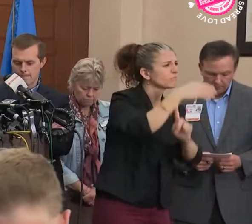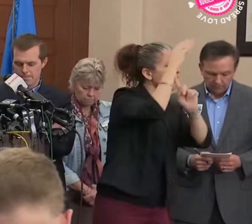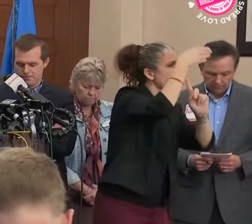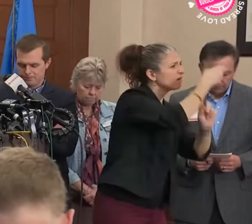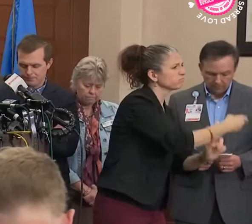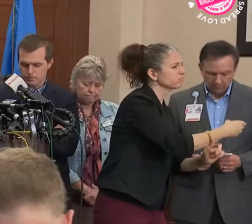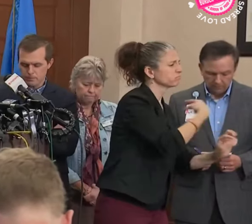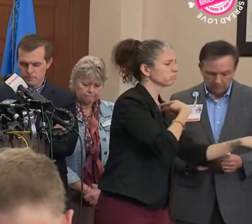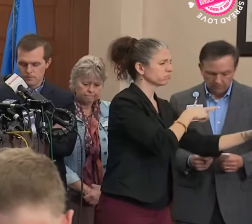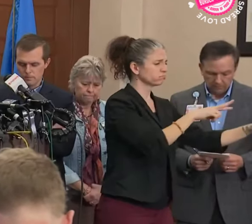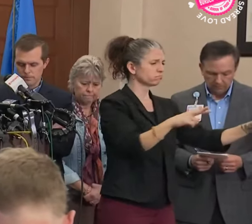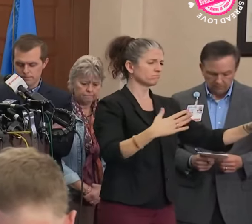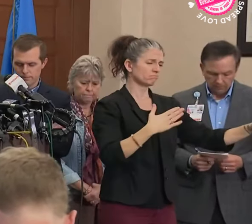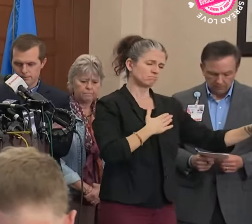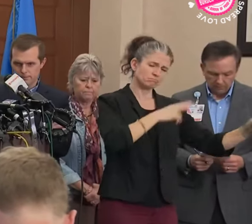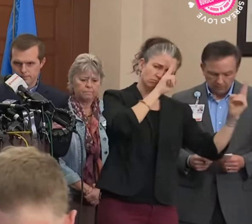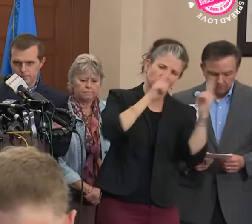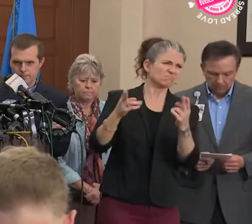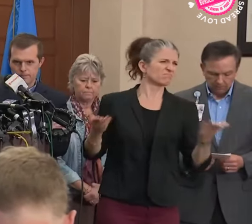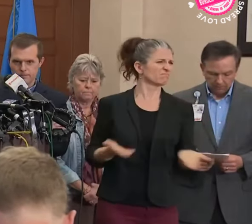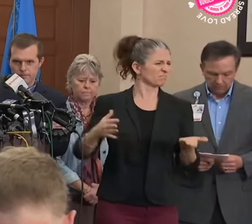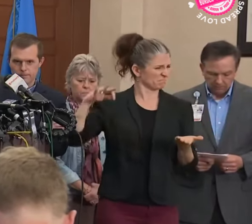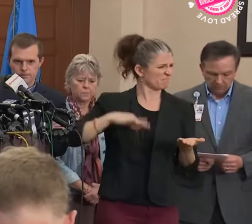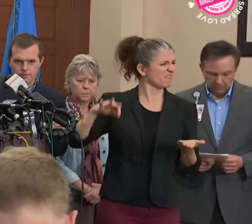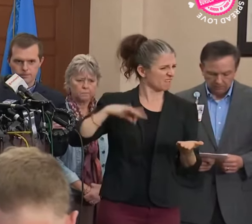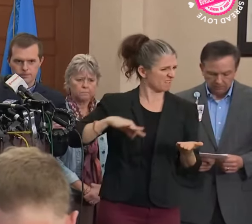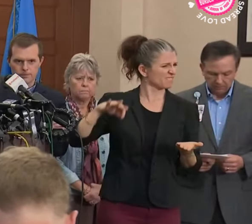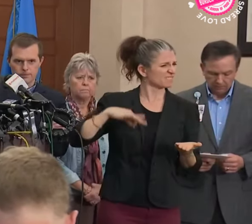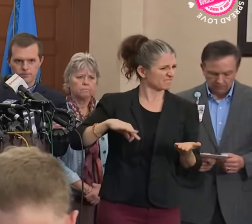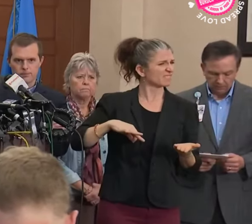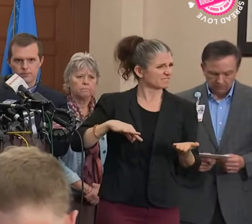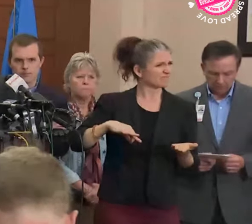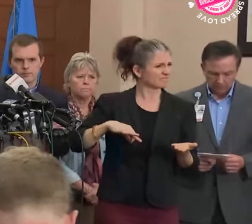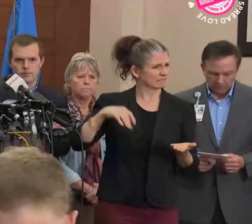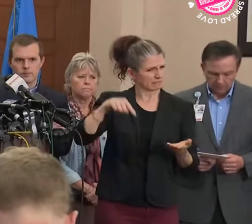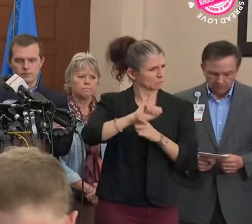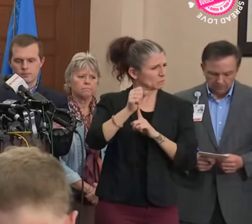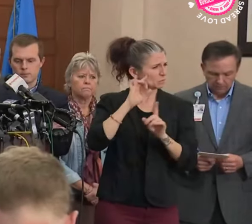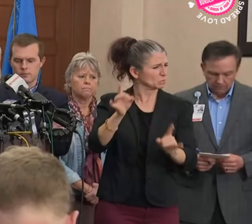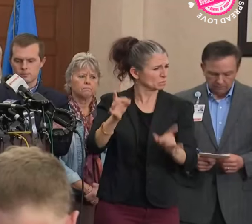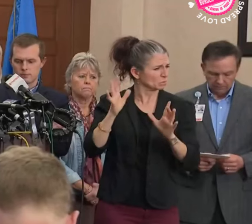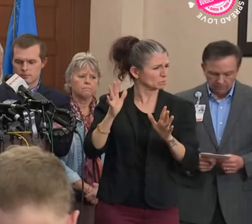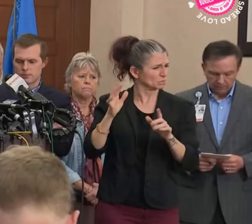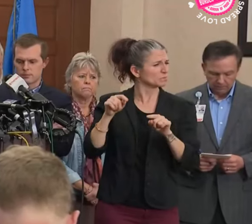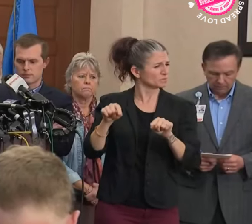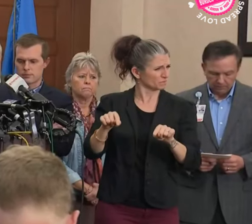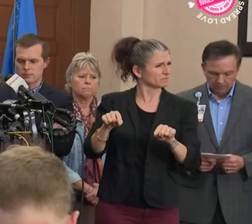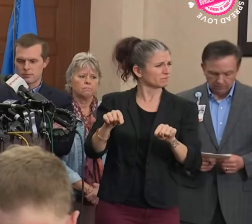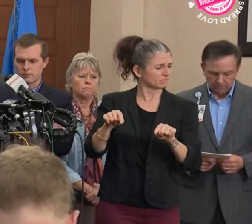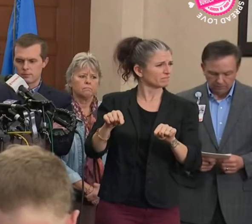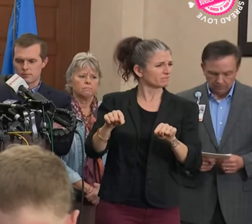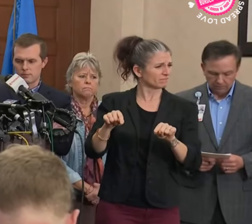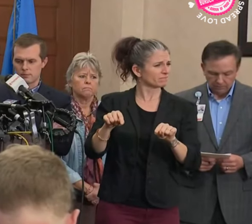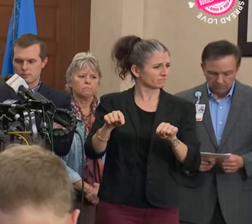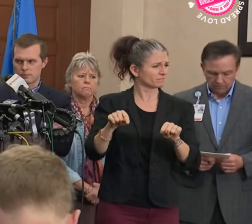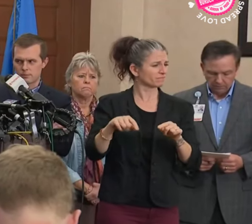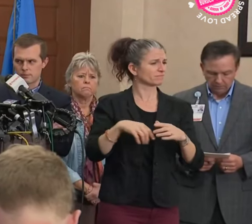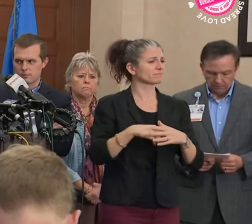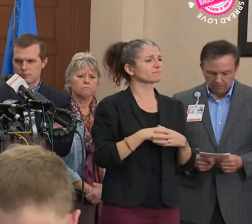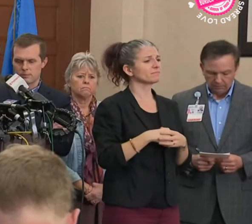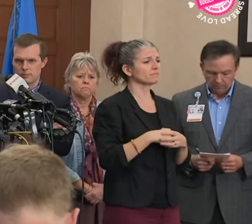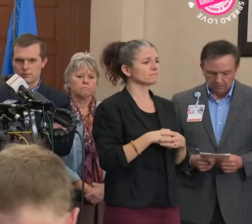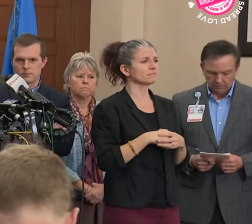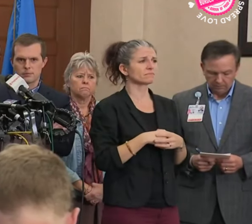honor the victims of this horrific attack. I'm grateful for the leadership of